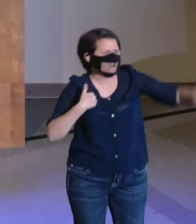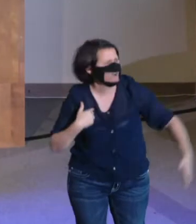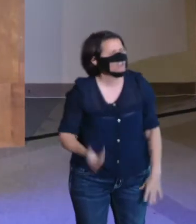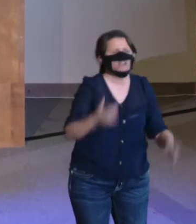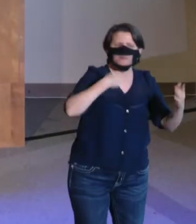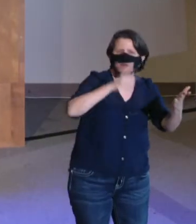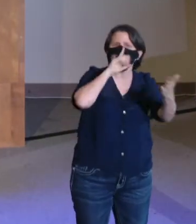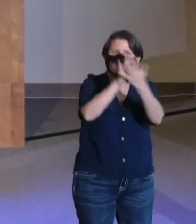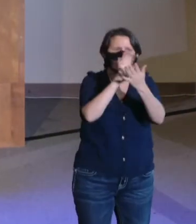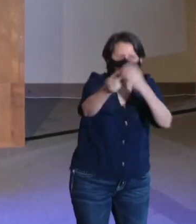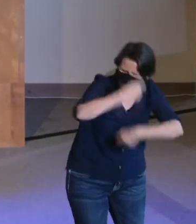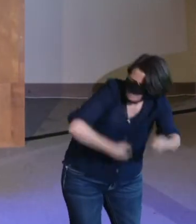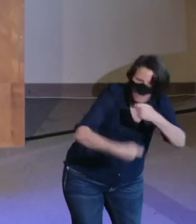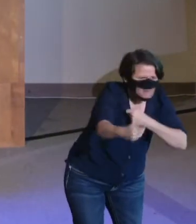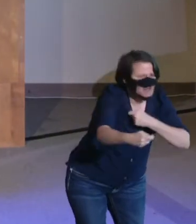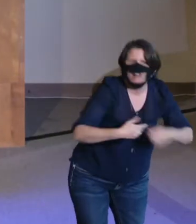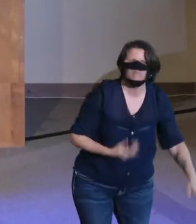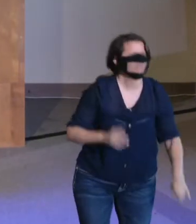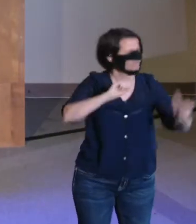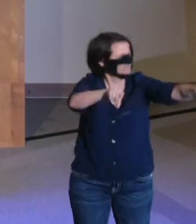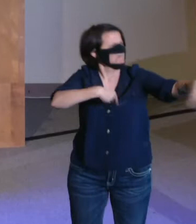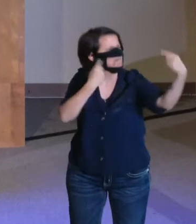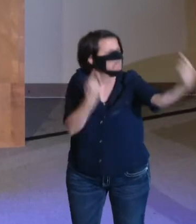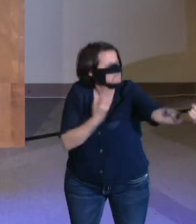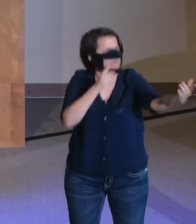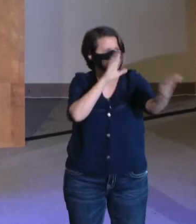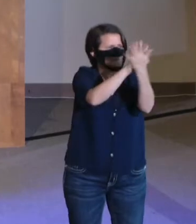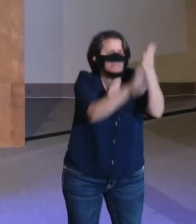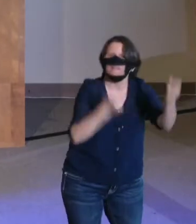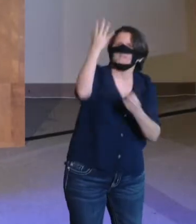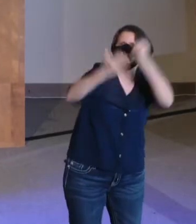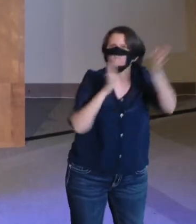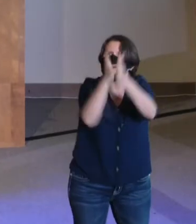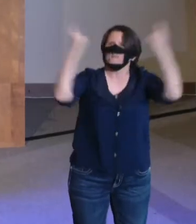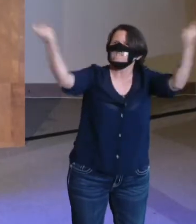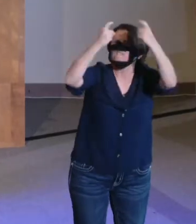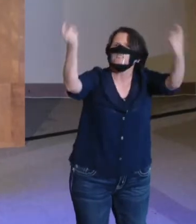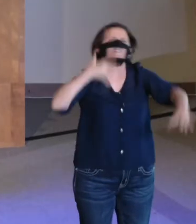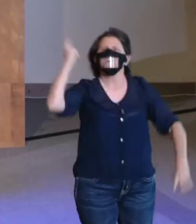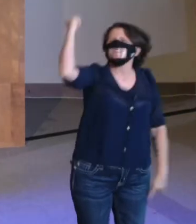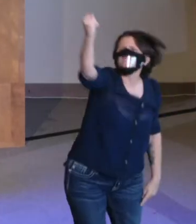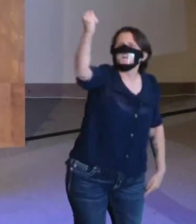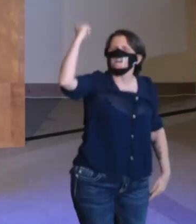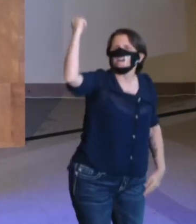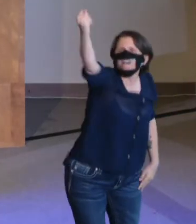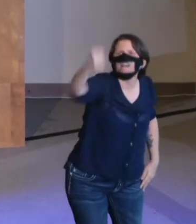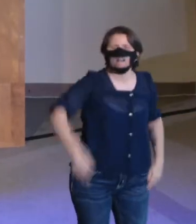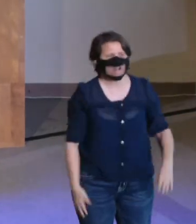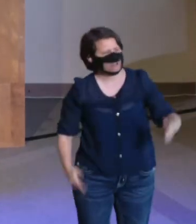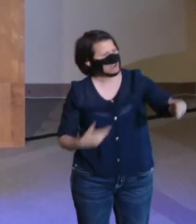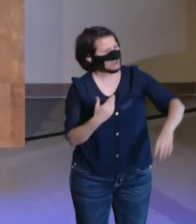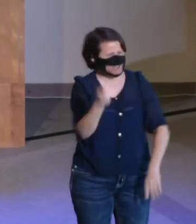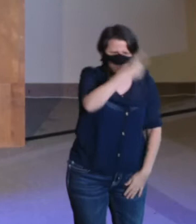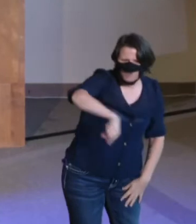him for me. He gave me the victory, and now I got a testimony. Anybody